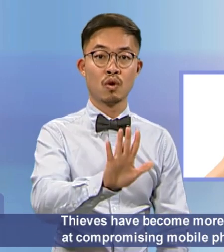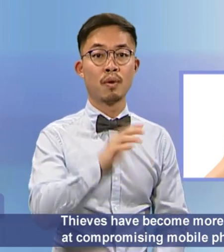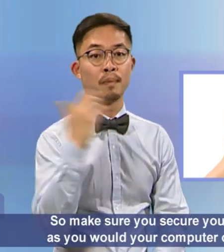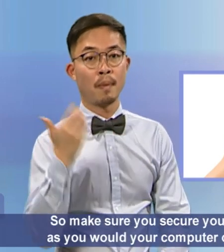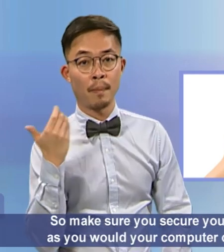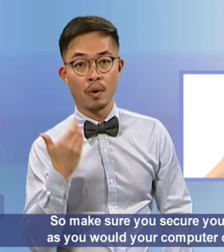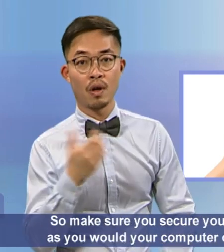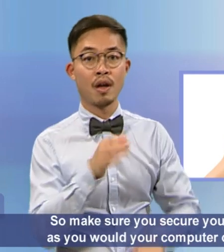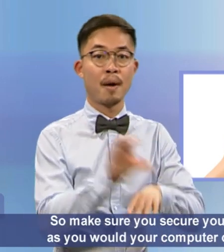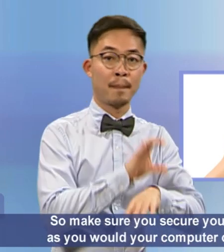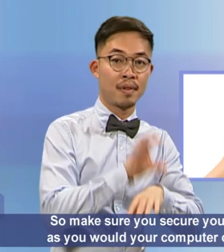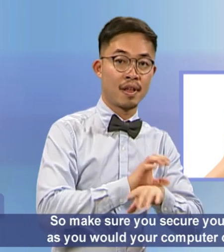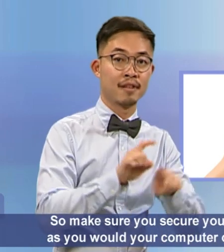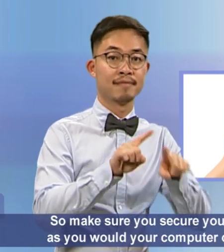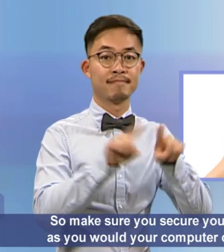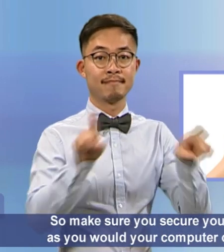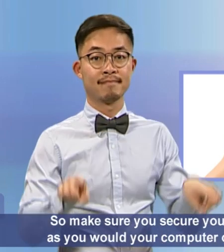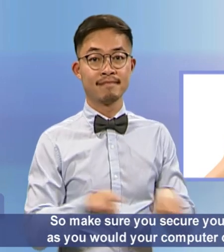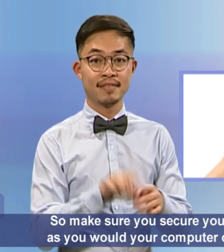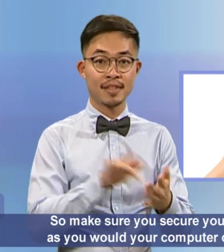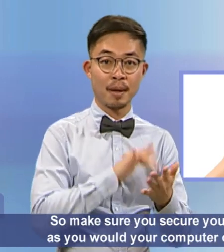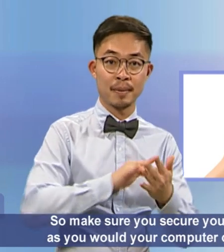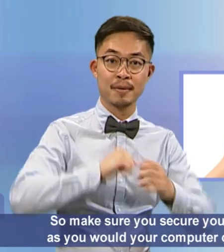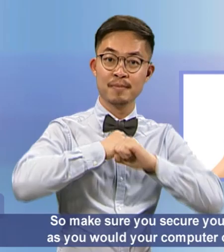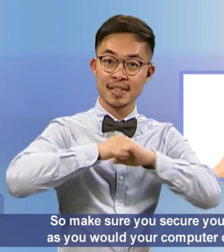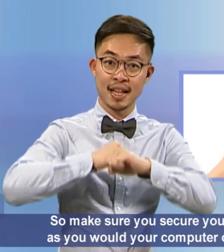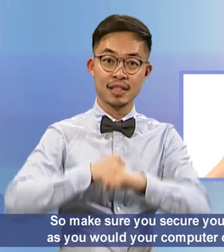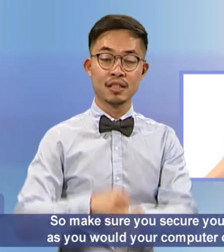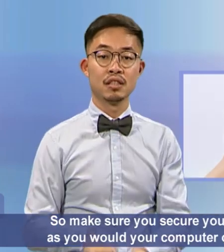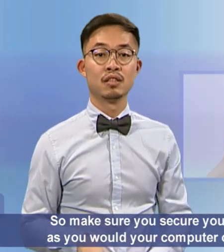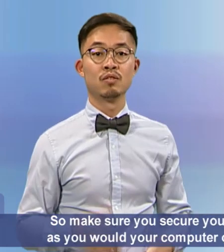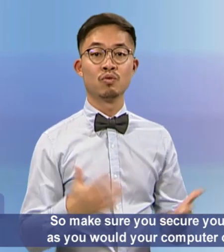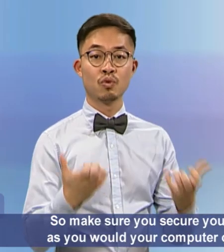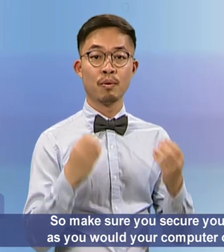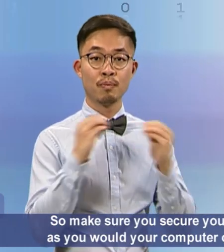So, make sure you secure your phone as you would your computer or tablet.